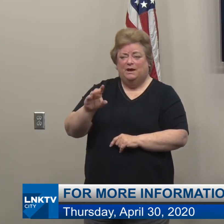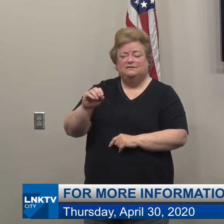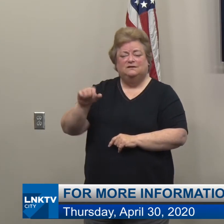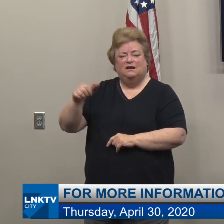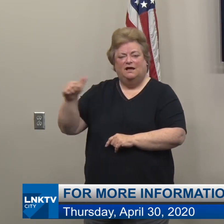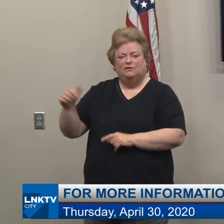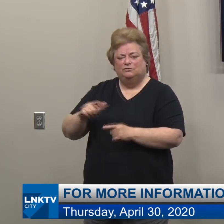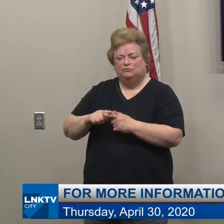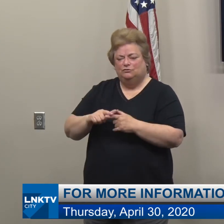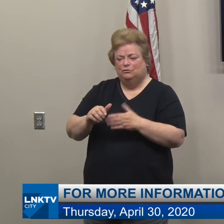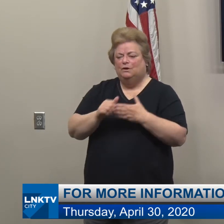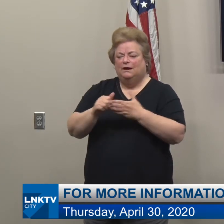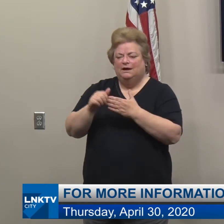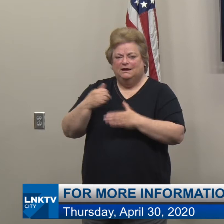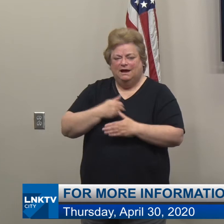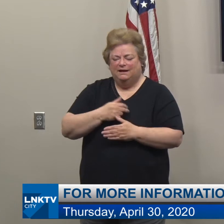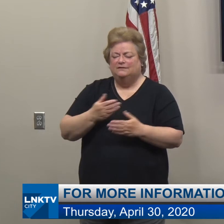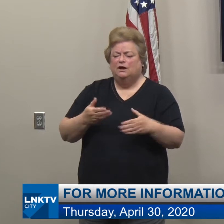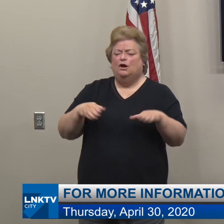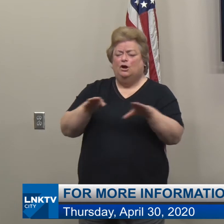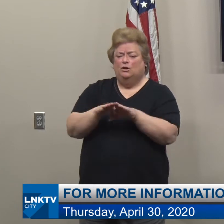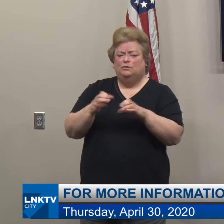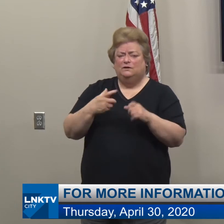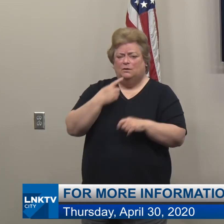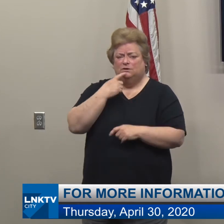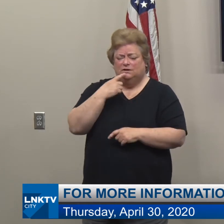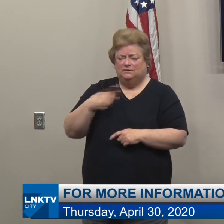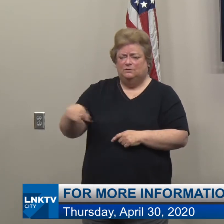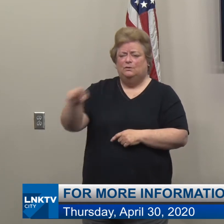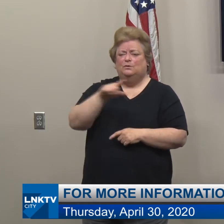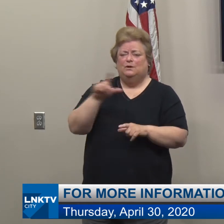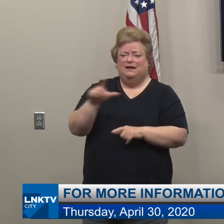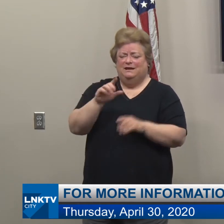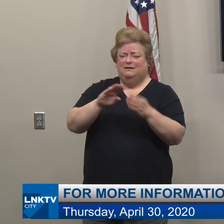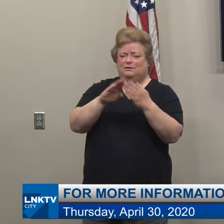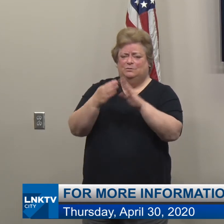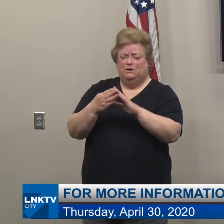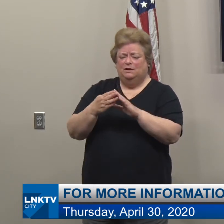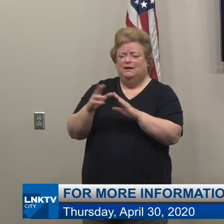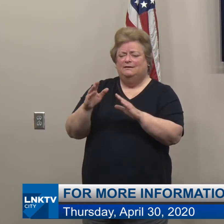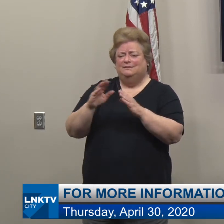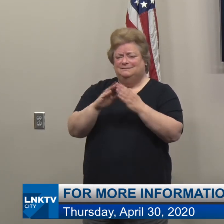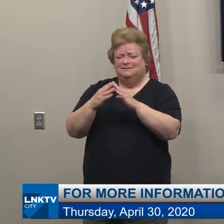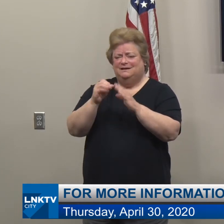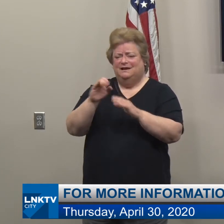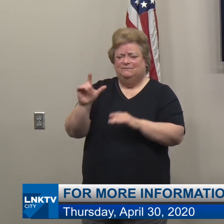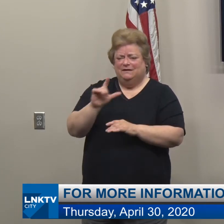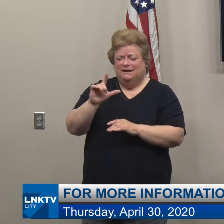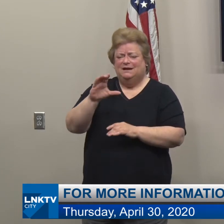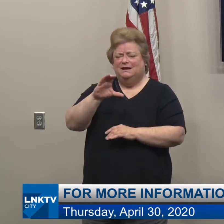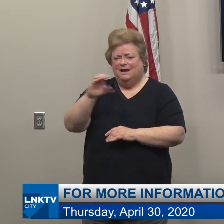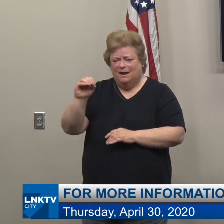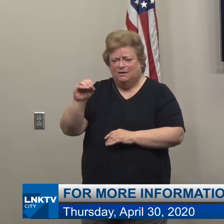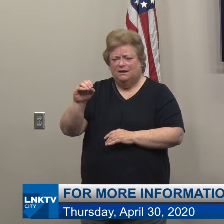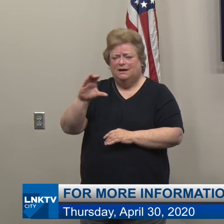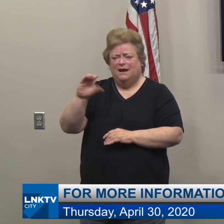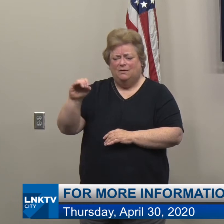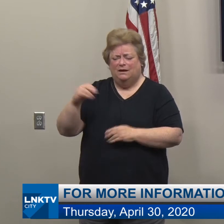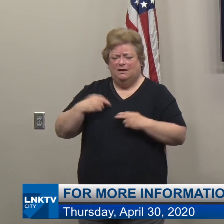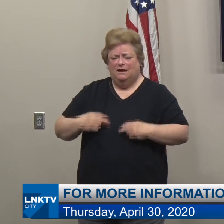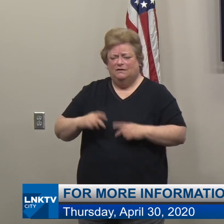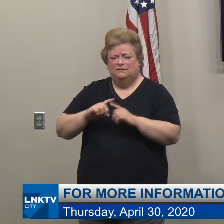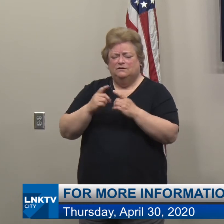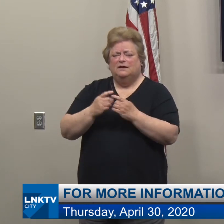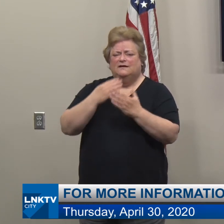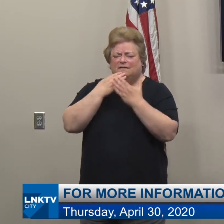to continue to guide us. But in closing, I just want to say to the Lincoln community and the city of Lincoln and the county health department, thank you for